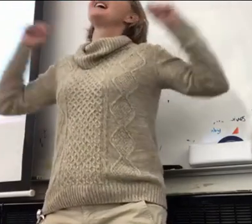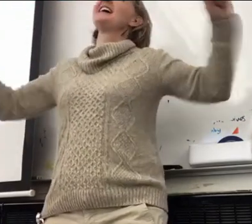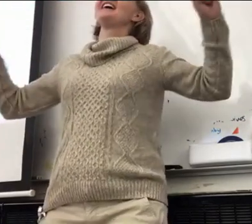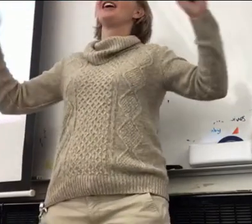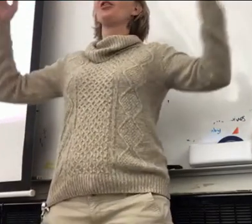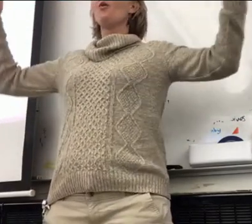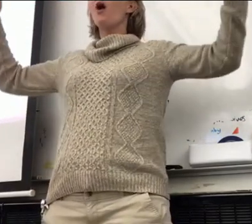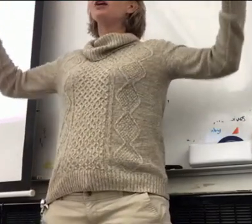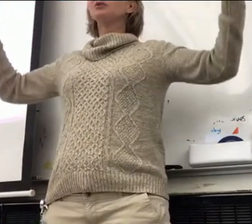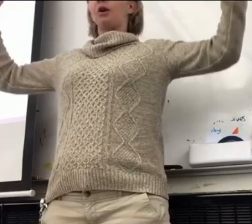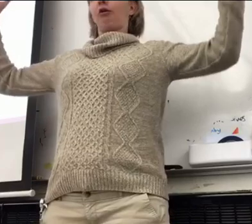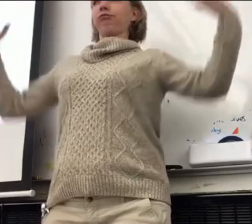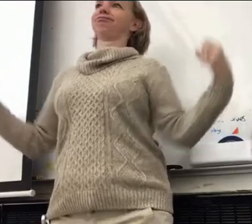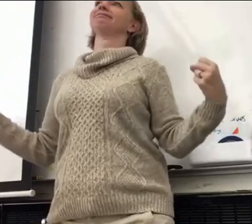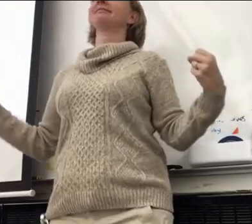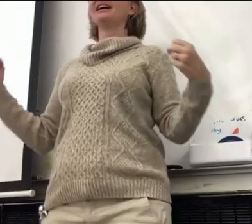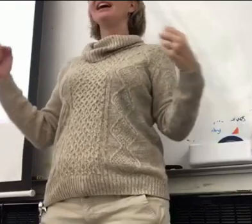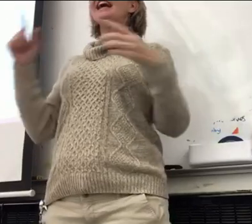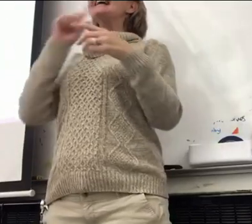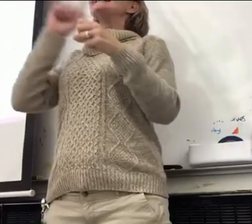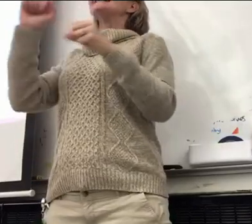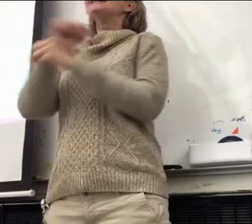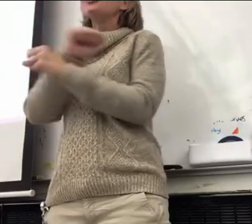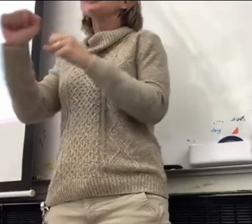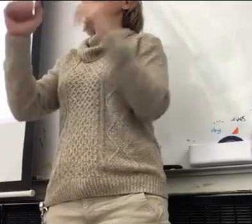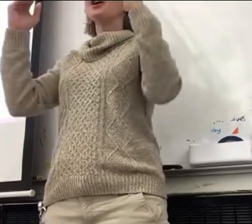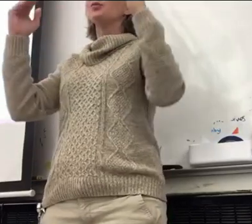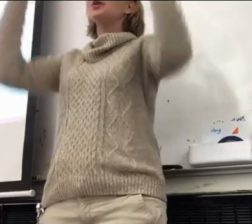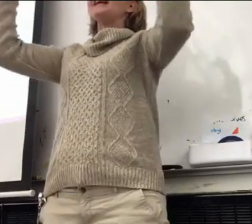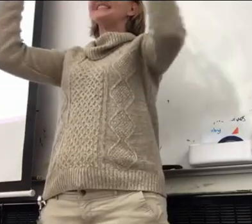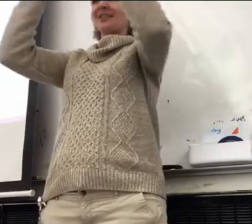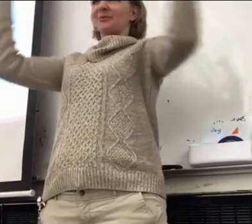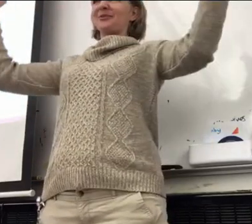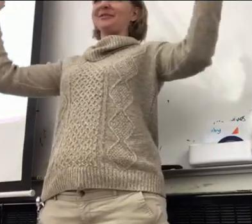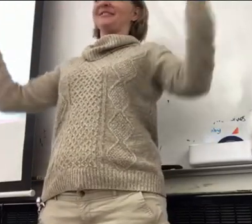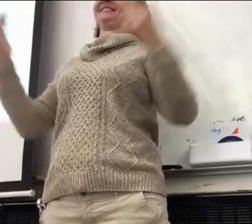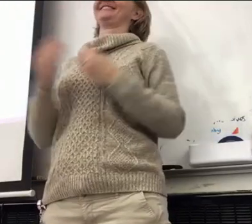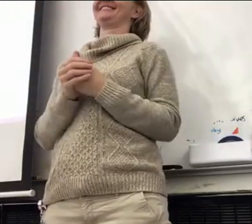walls and the walls would fall down. They literally raised the roof, yes.